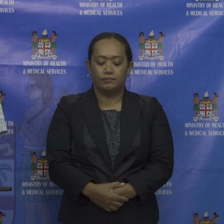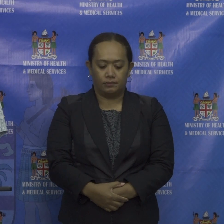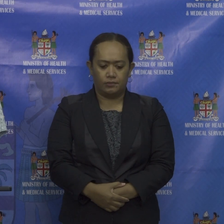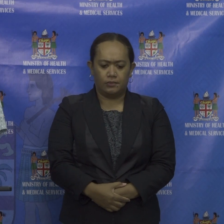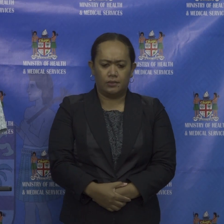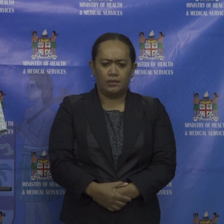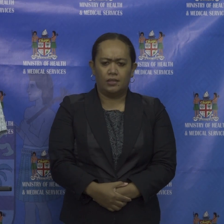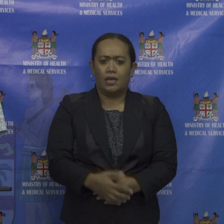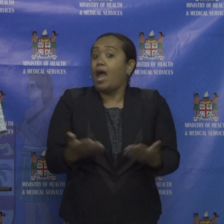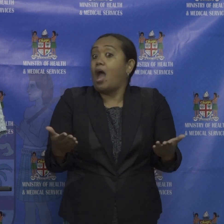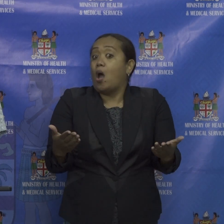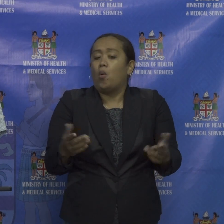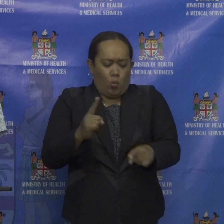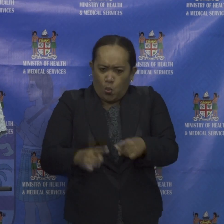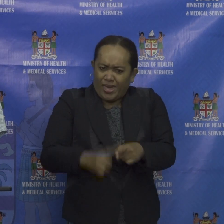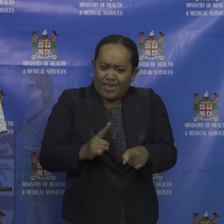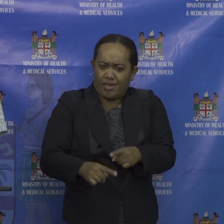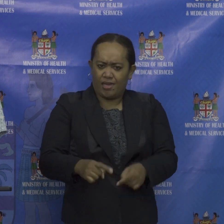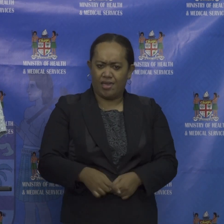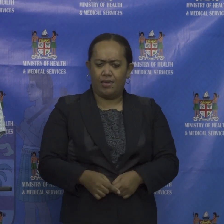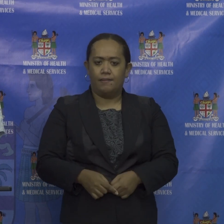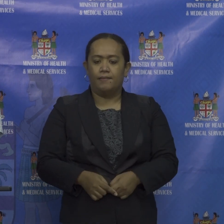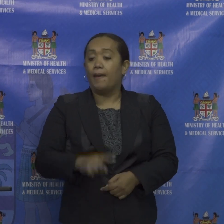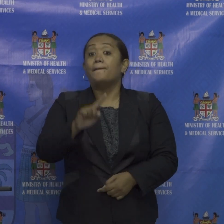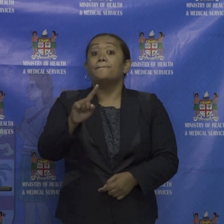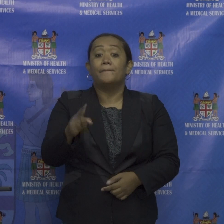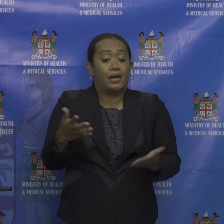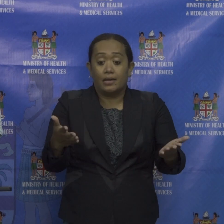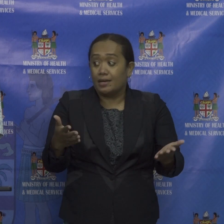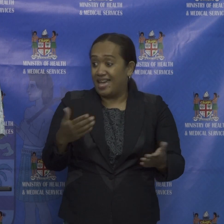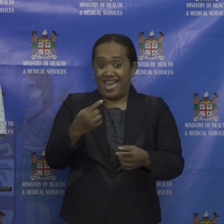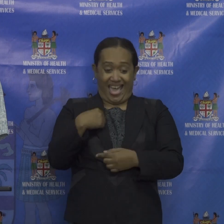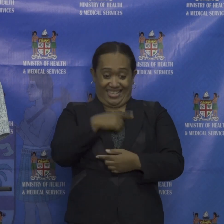But the quickest way out of this is not just what the government does,